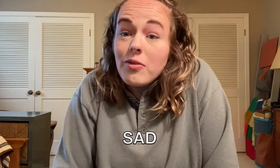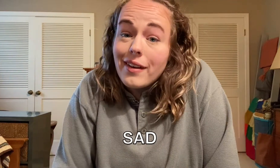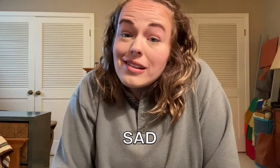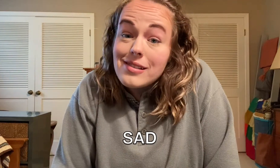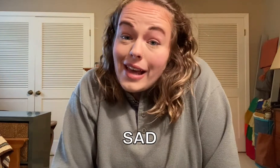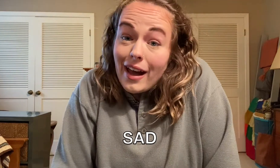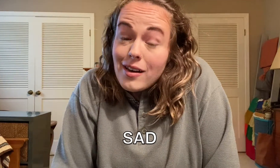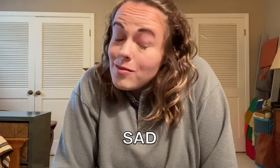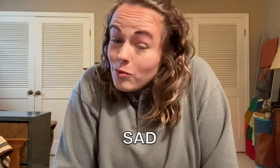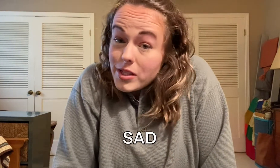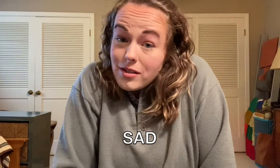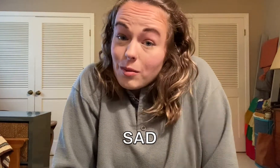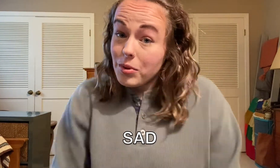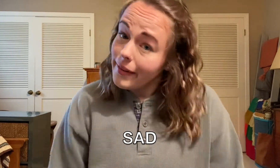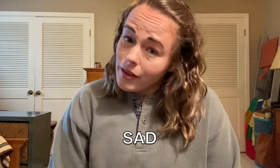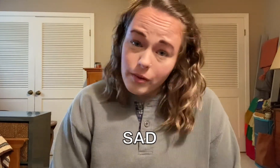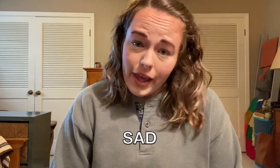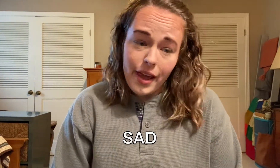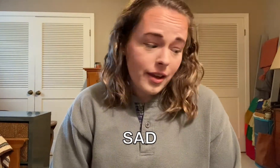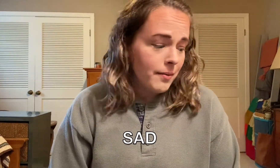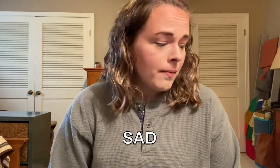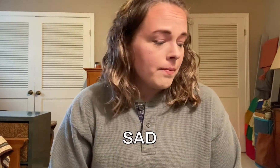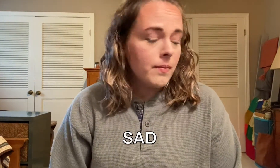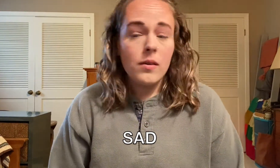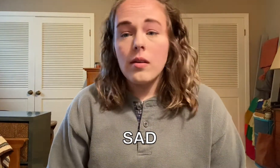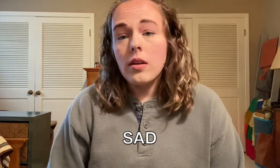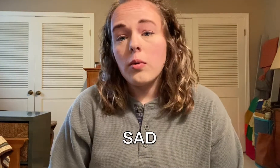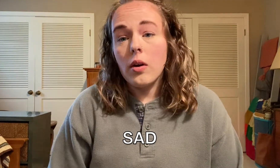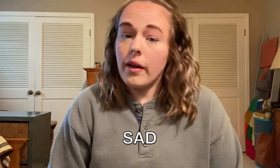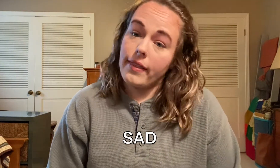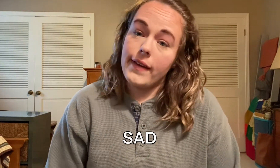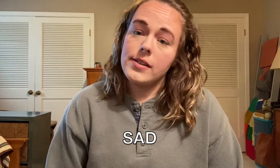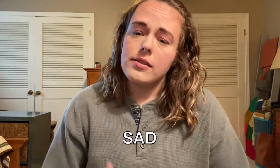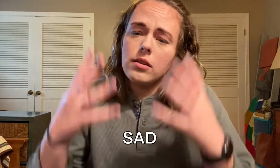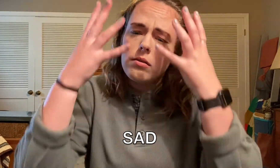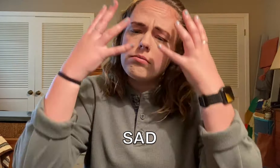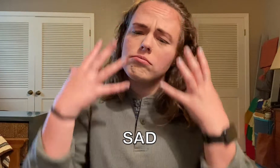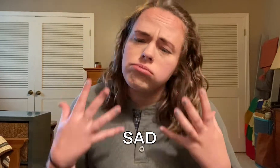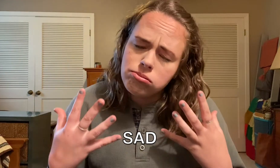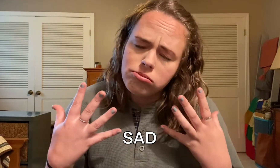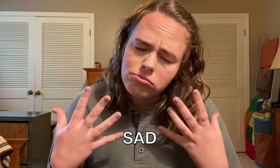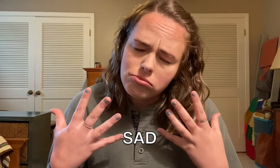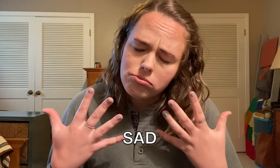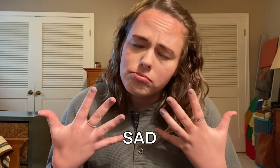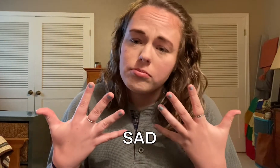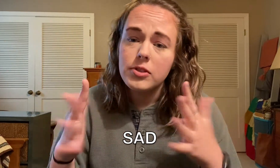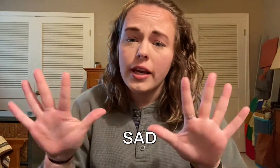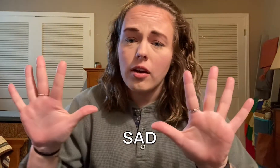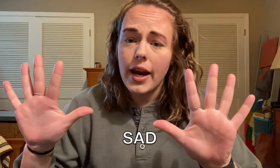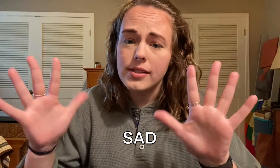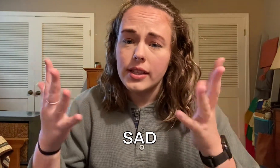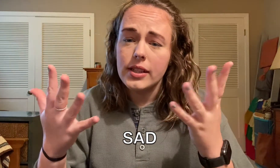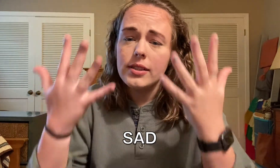feeling sad, which is completely okay, you would go like this. Take your hands like this and just